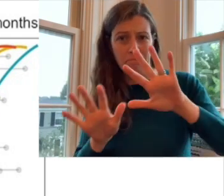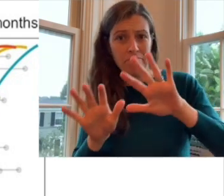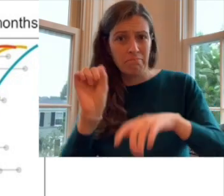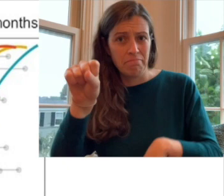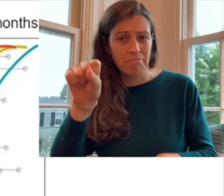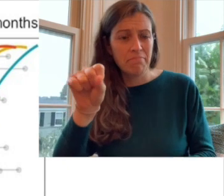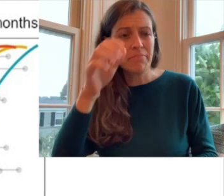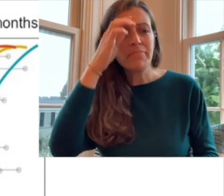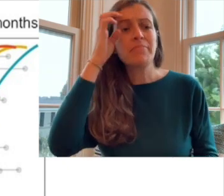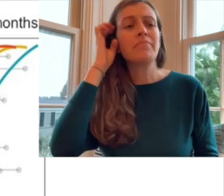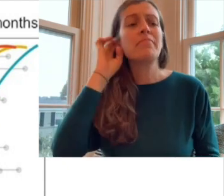vocabulary acquisition.